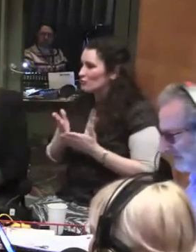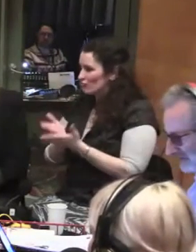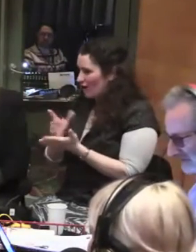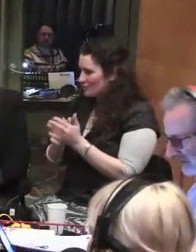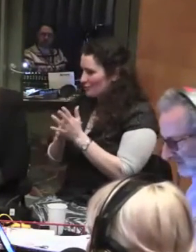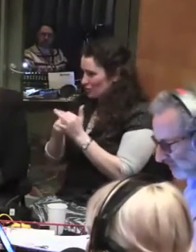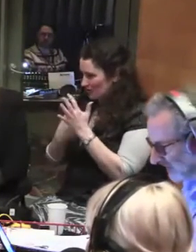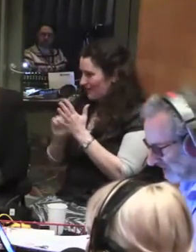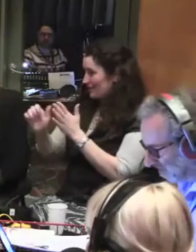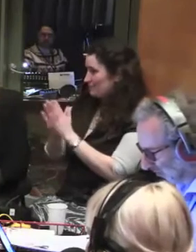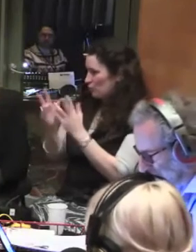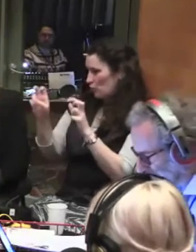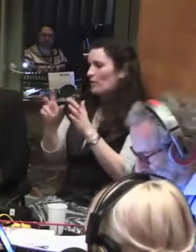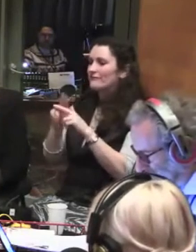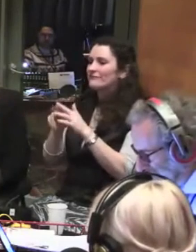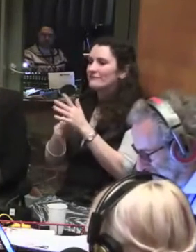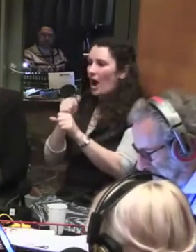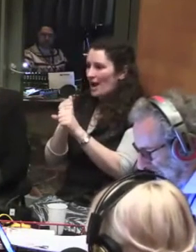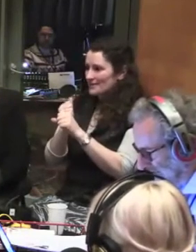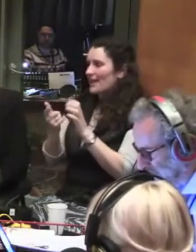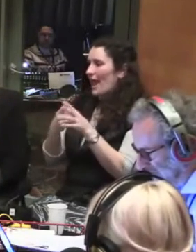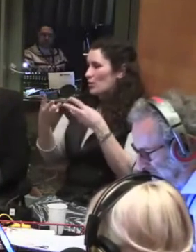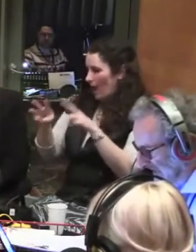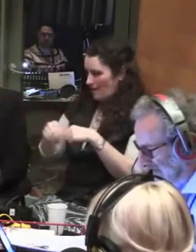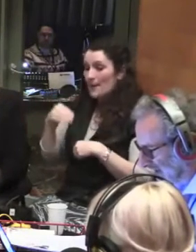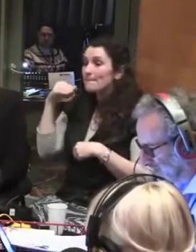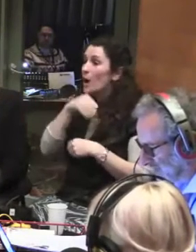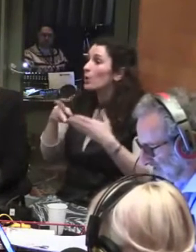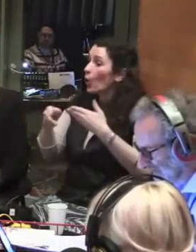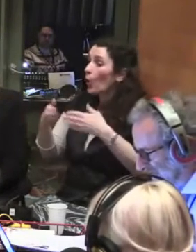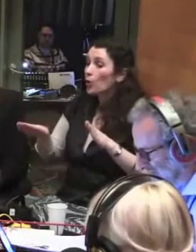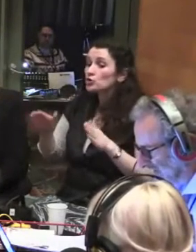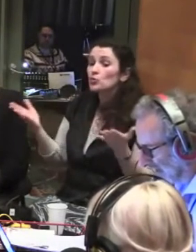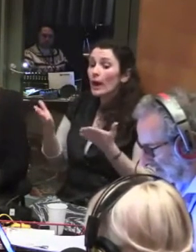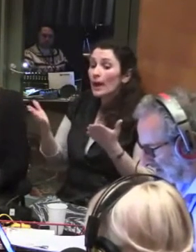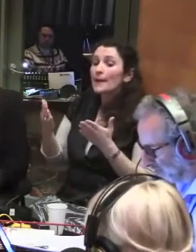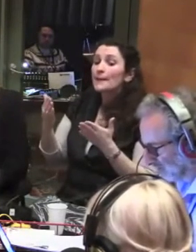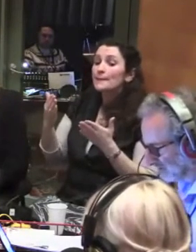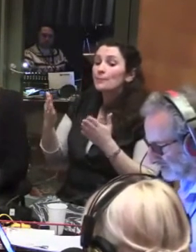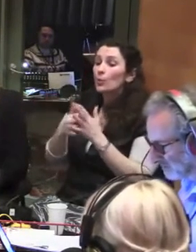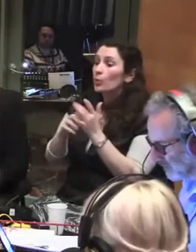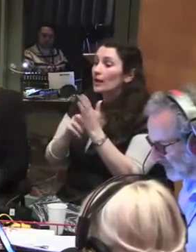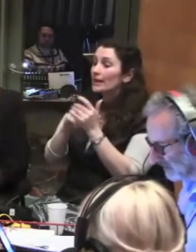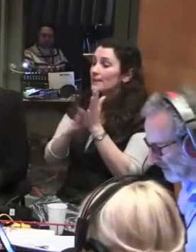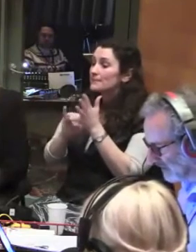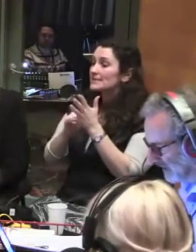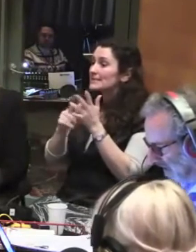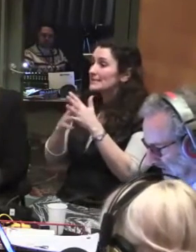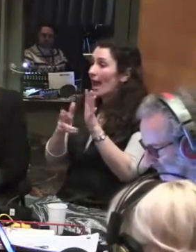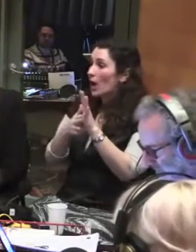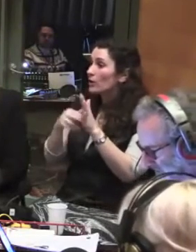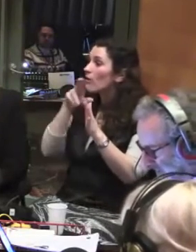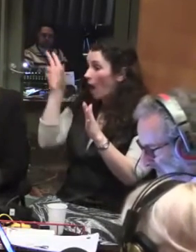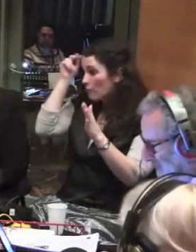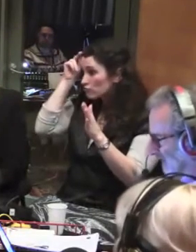Way is the title of the book. The Melbourne launch is at Williamstown Library this evening at 6:30 if you want to go along.